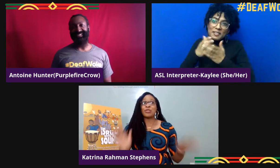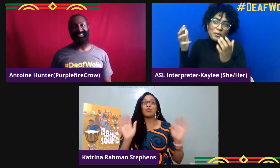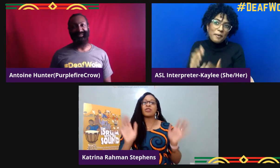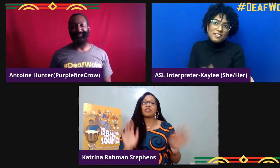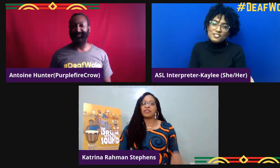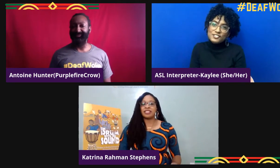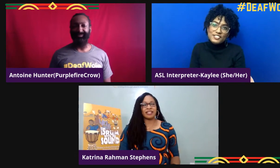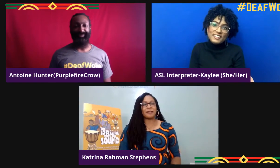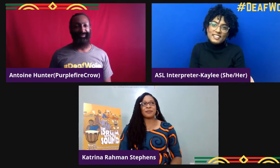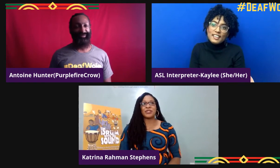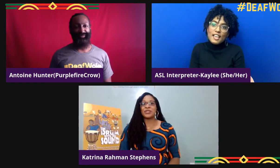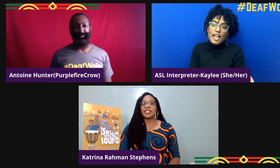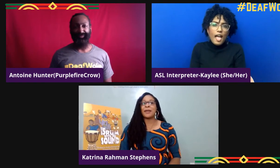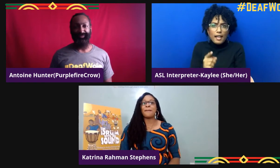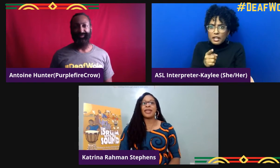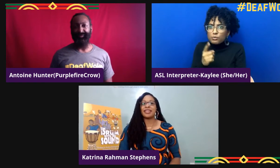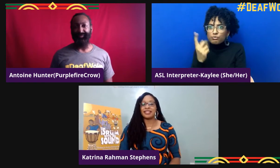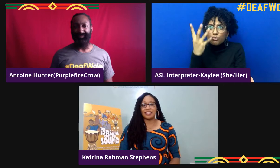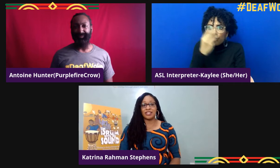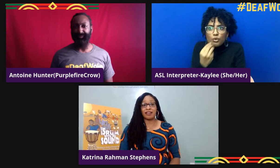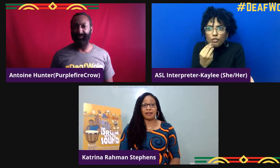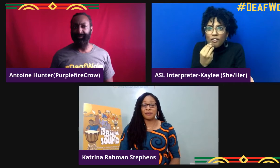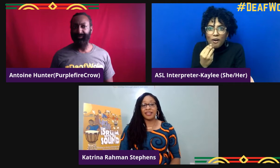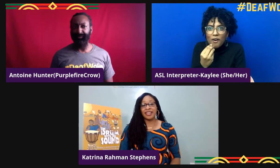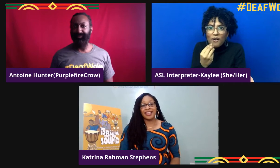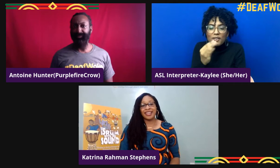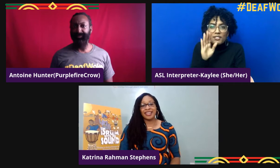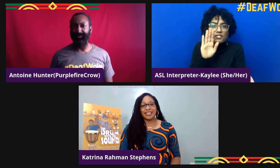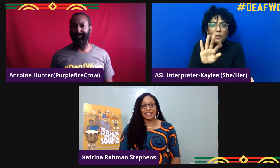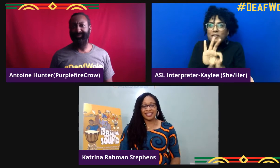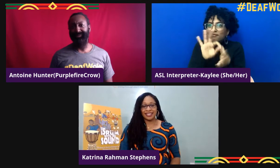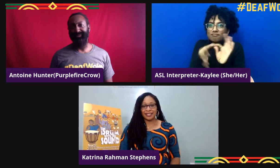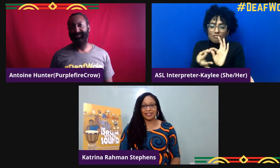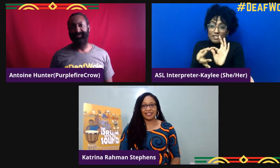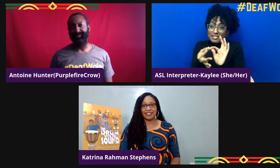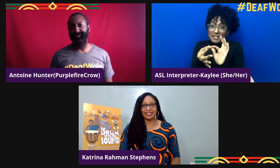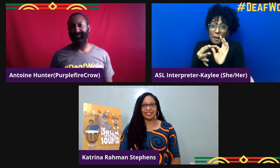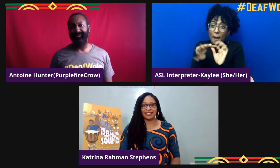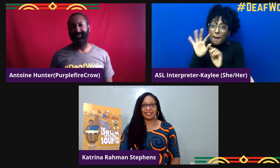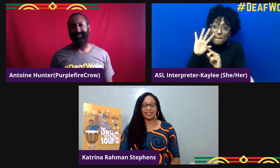And it was wonderfully done. You did an amazing job.